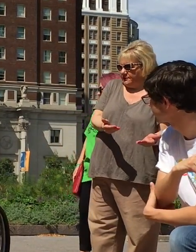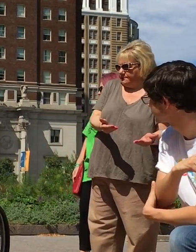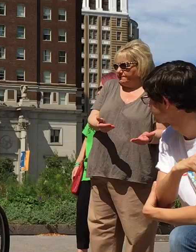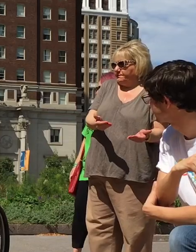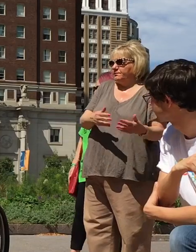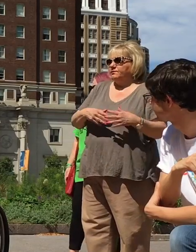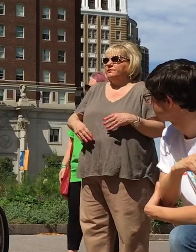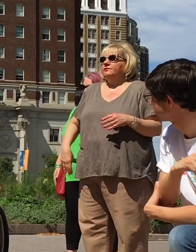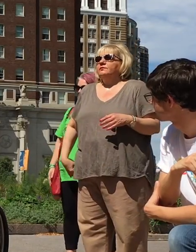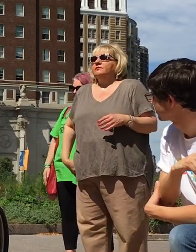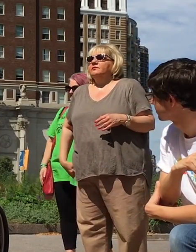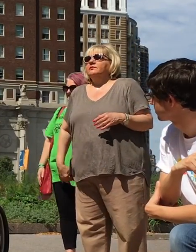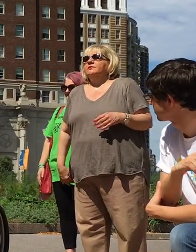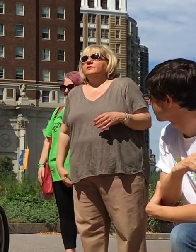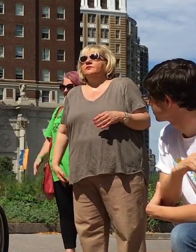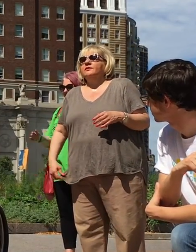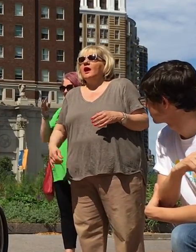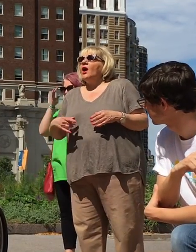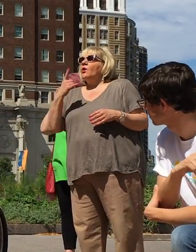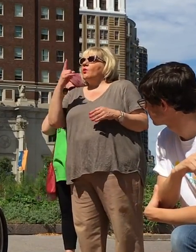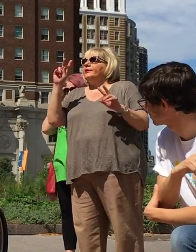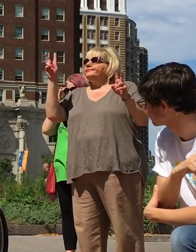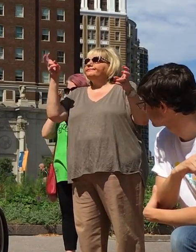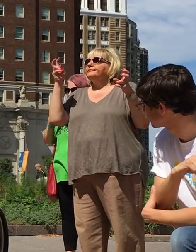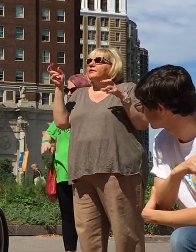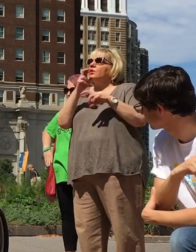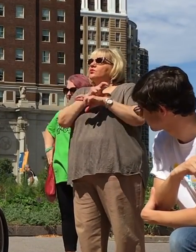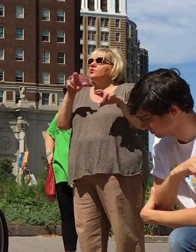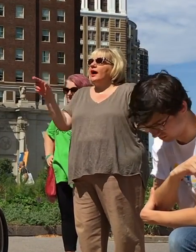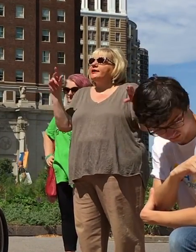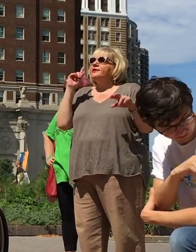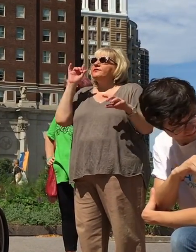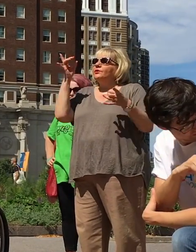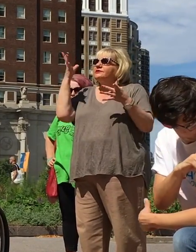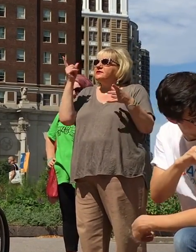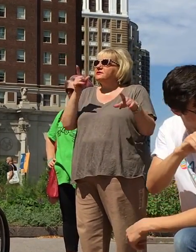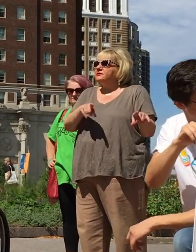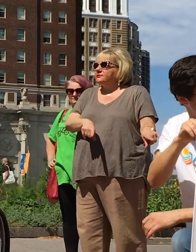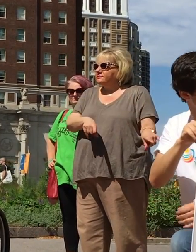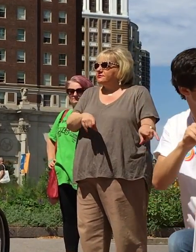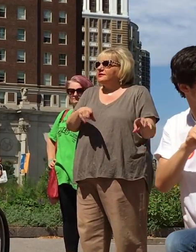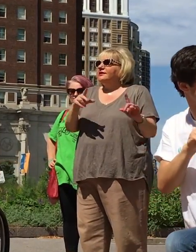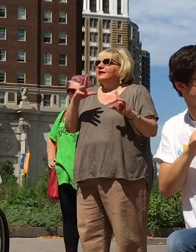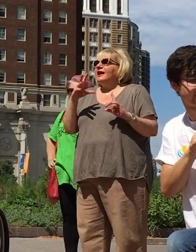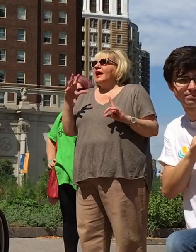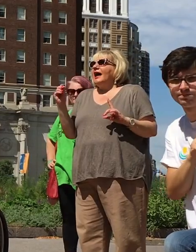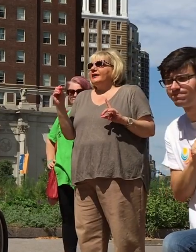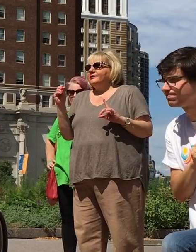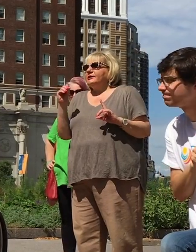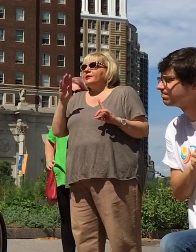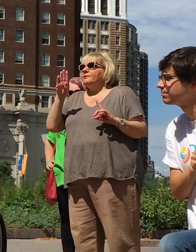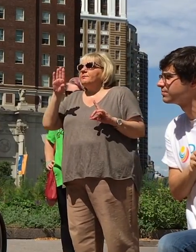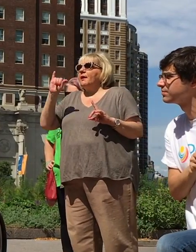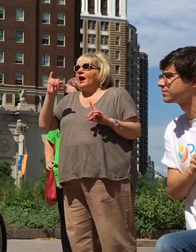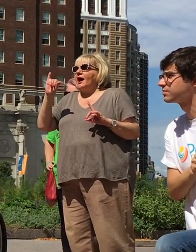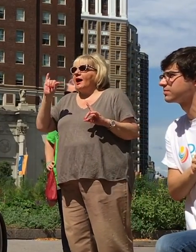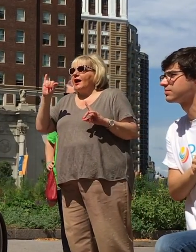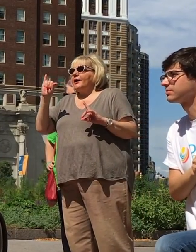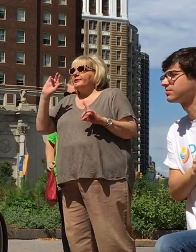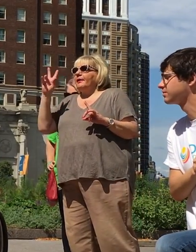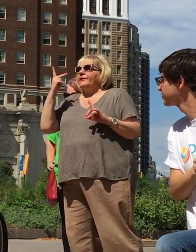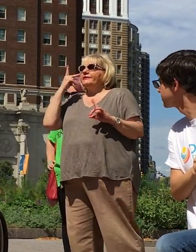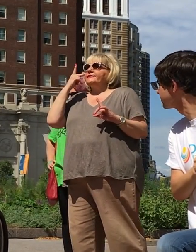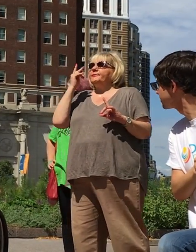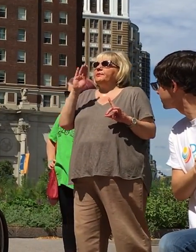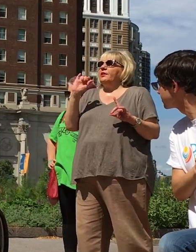One of them is Ready for Disaster, which is also it's a bicameral bipartisan bill.